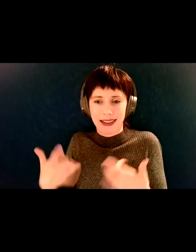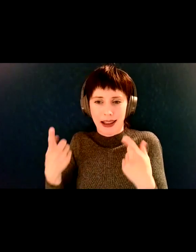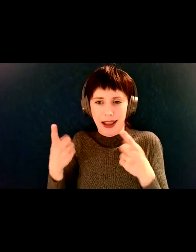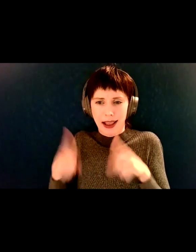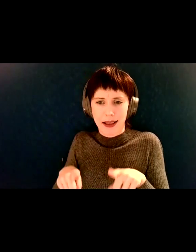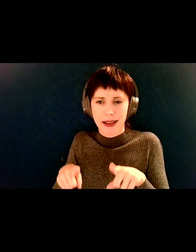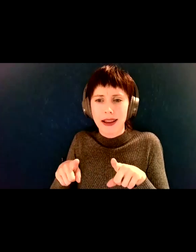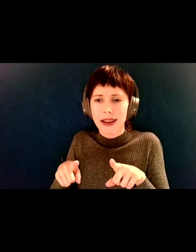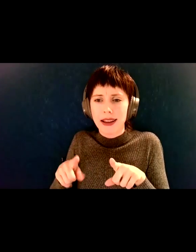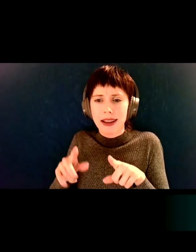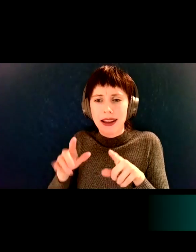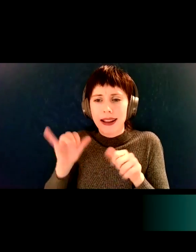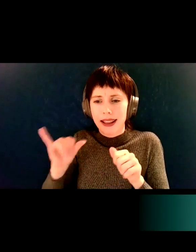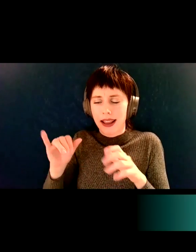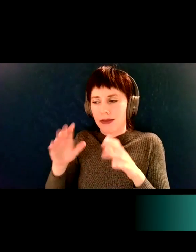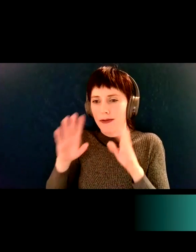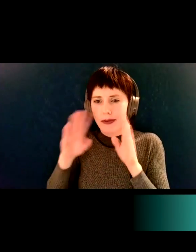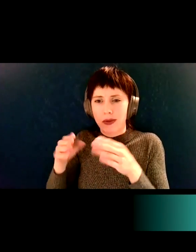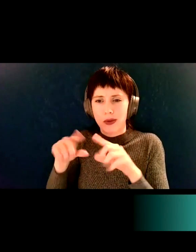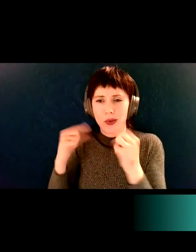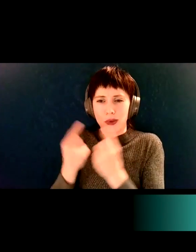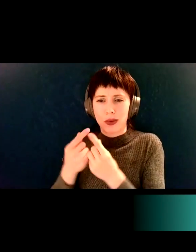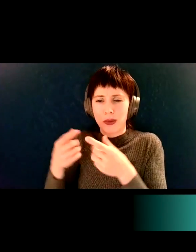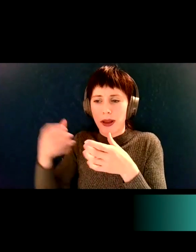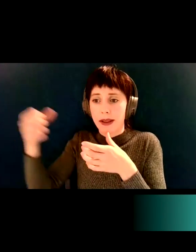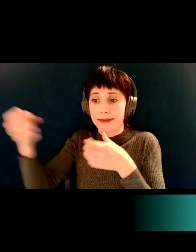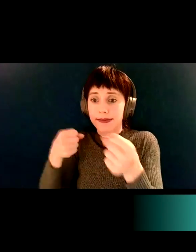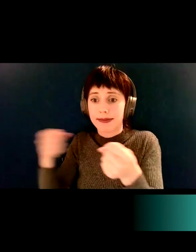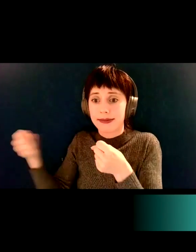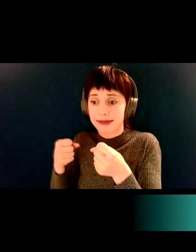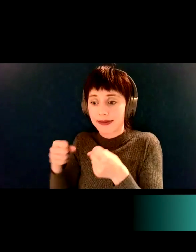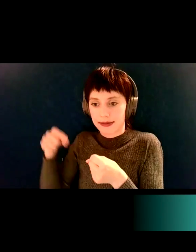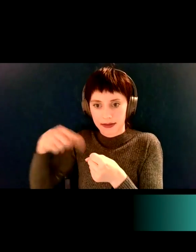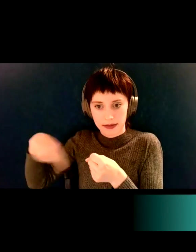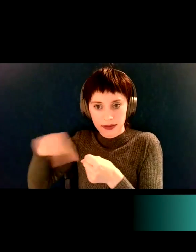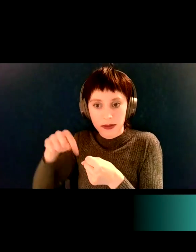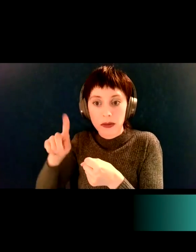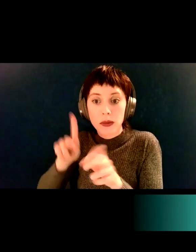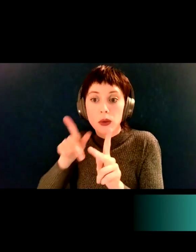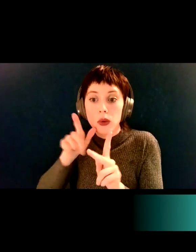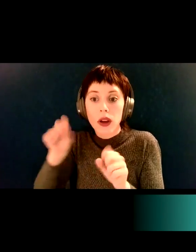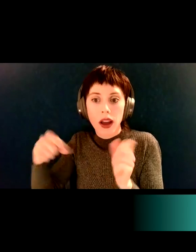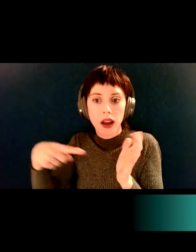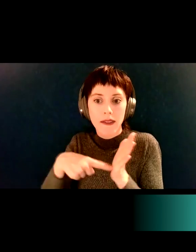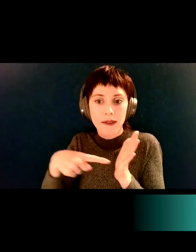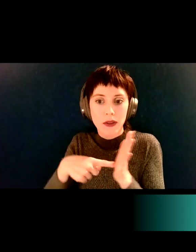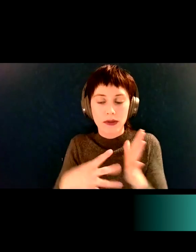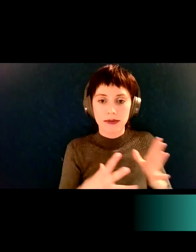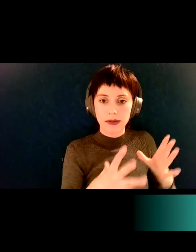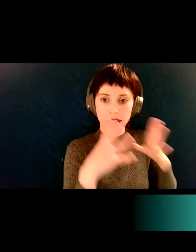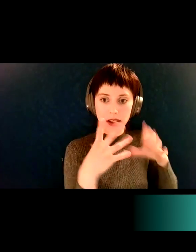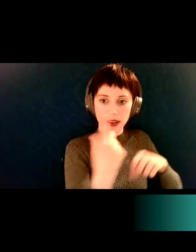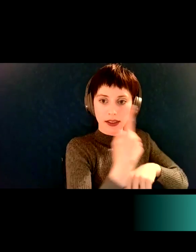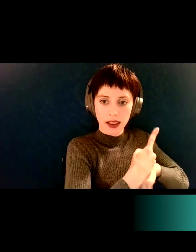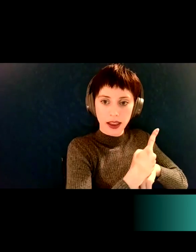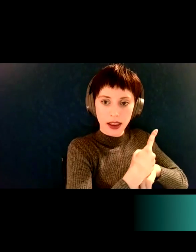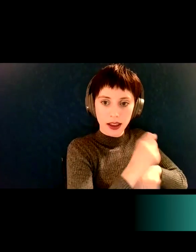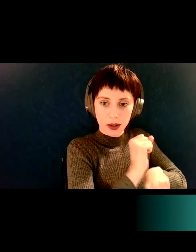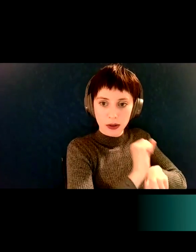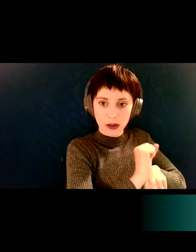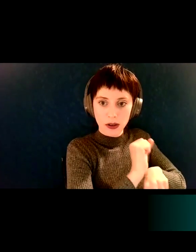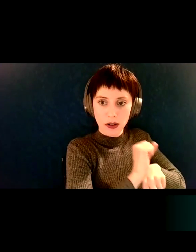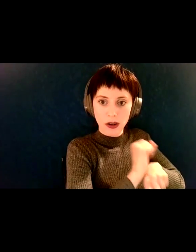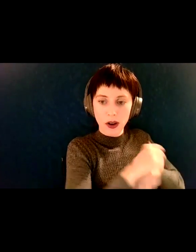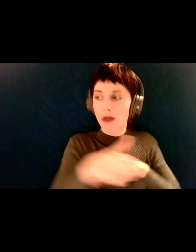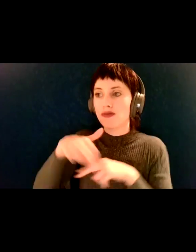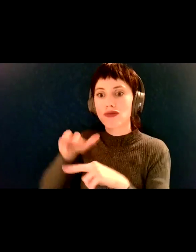is that you end up getting people who can, who can afford to take the day off and come and hang out and sit in